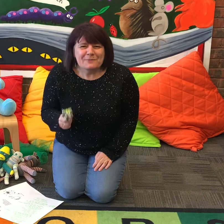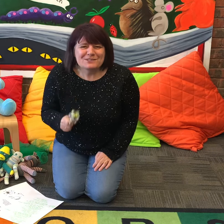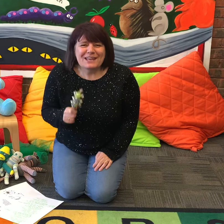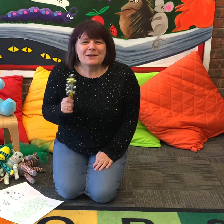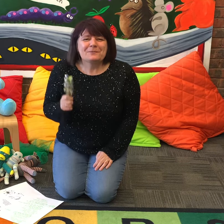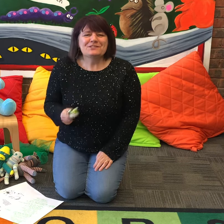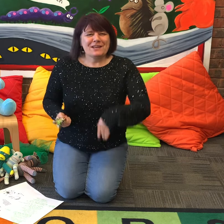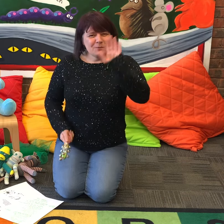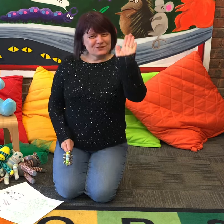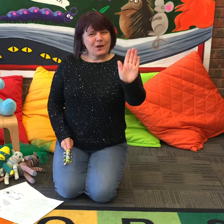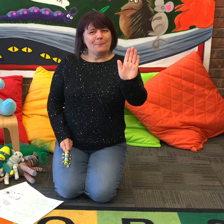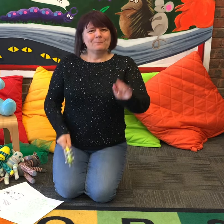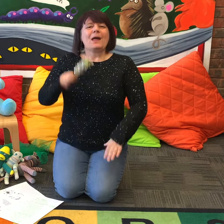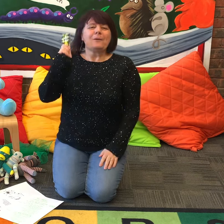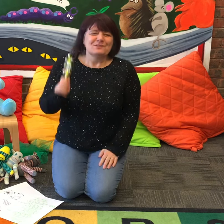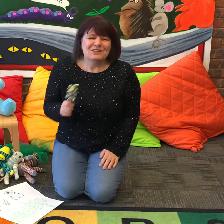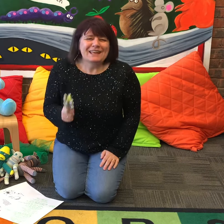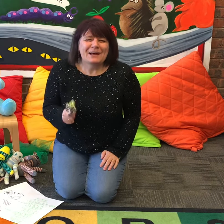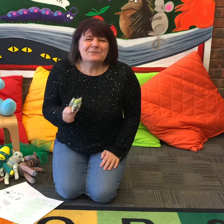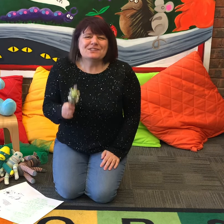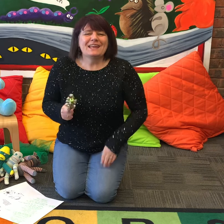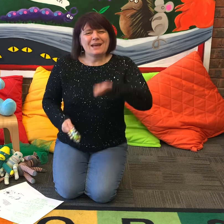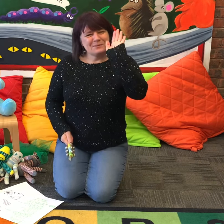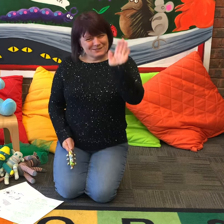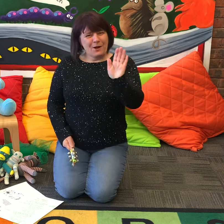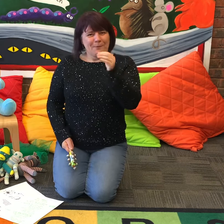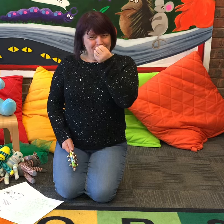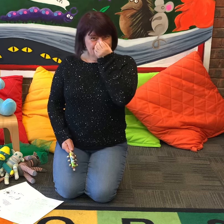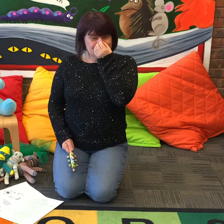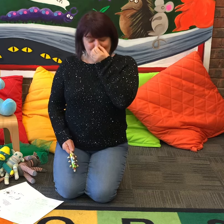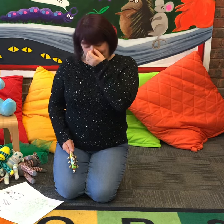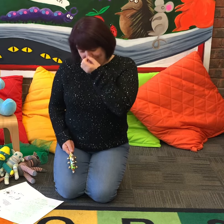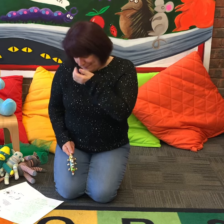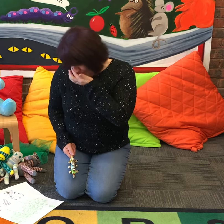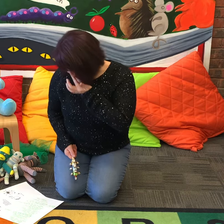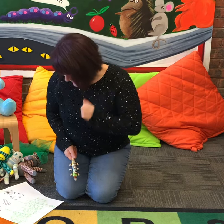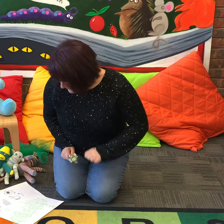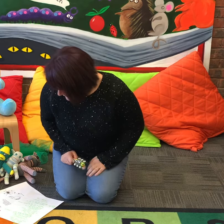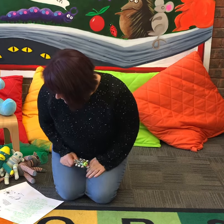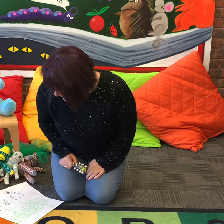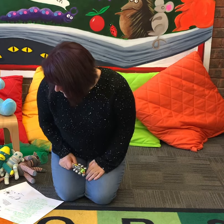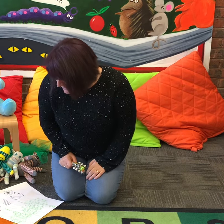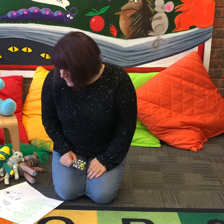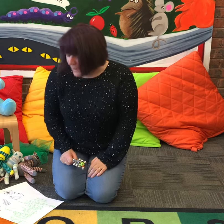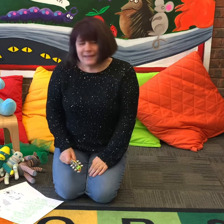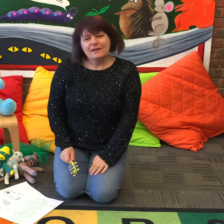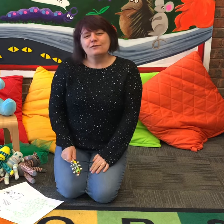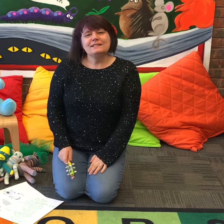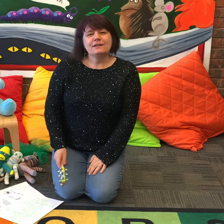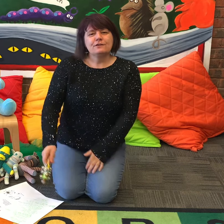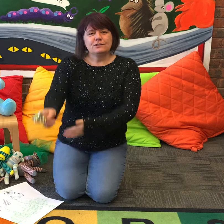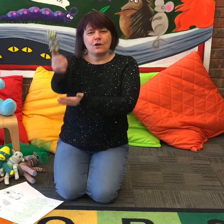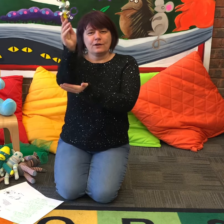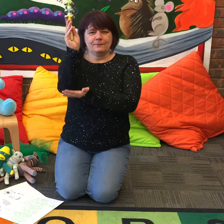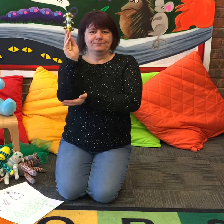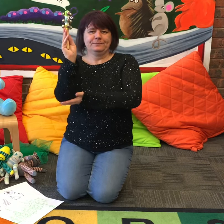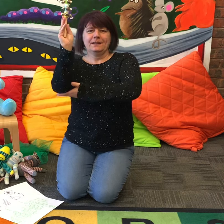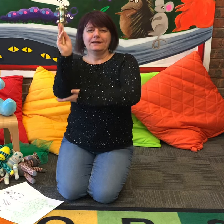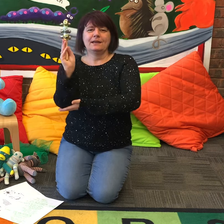shake and we shake and we stop. We shake and we shake and we stop. Good job, everybody. Let's do our hickory dickory dock. You get your